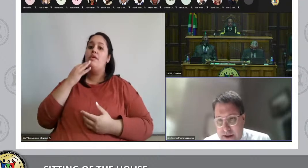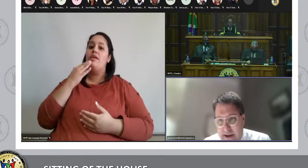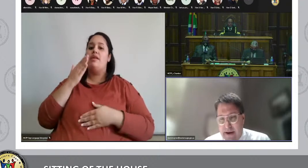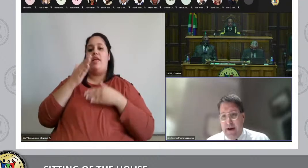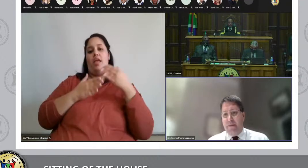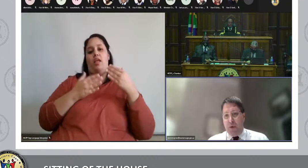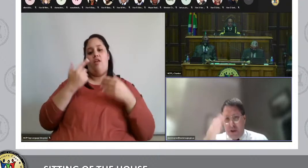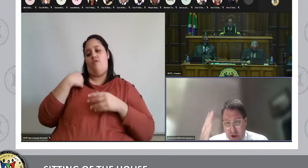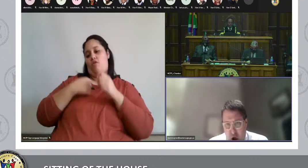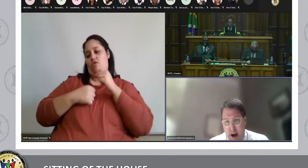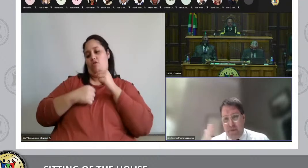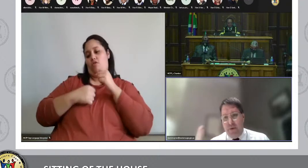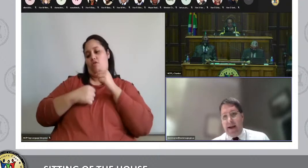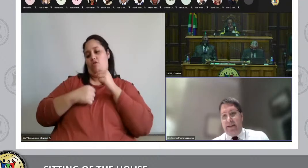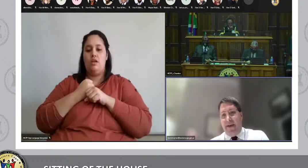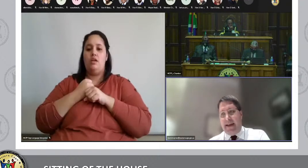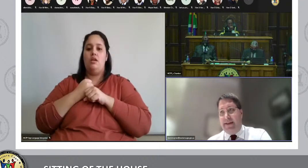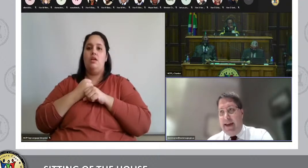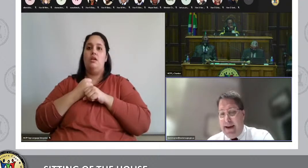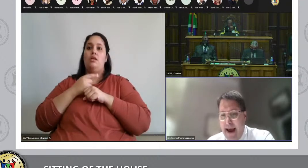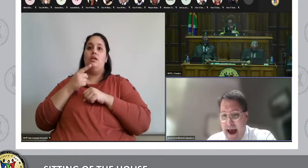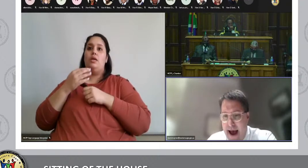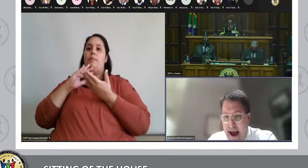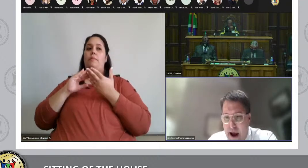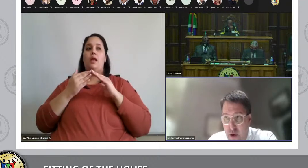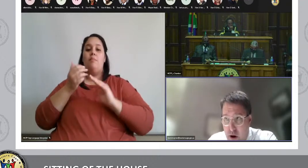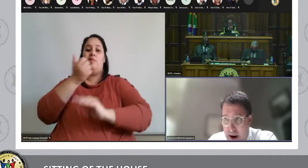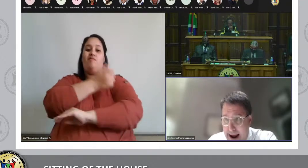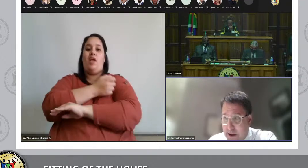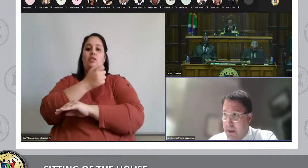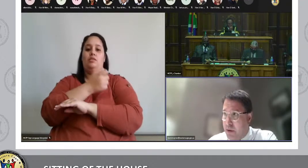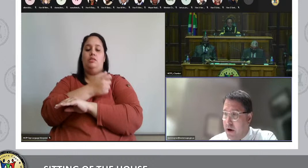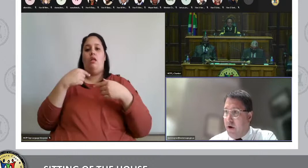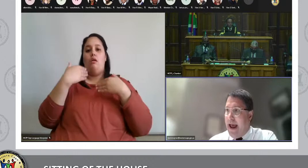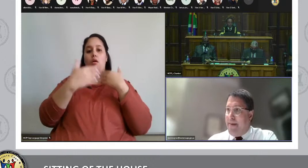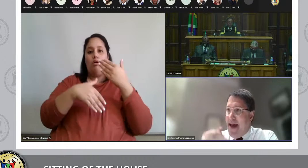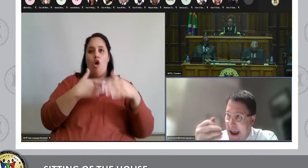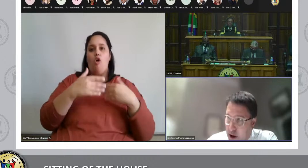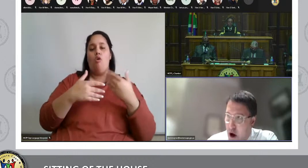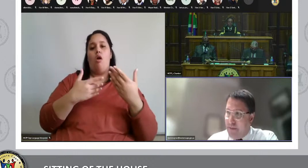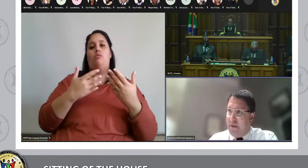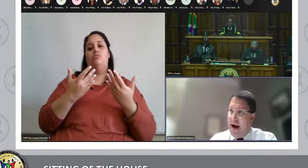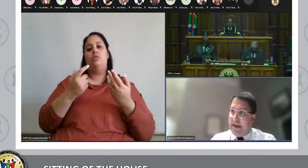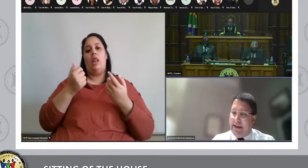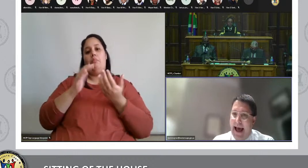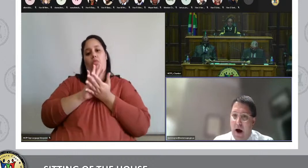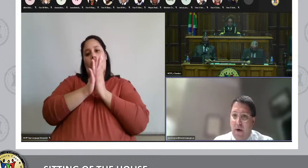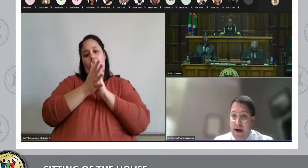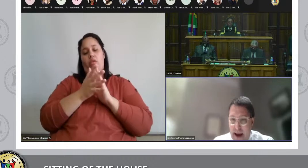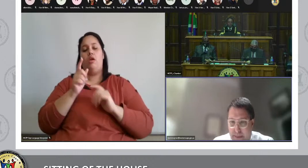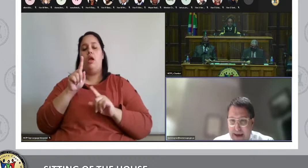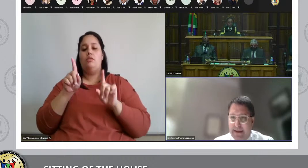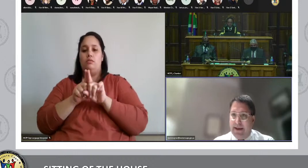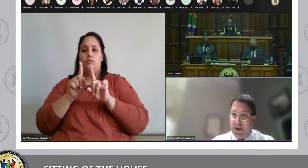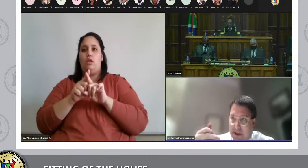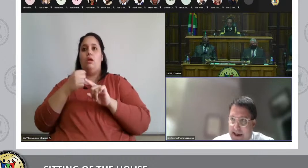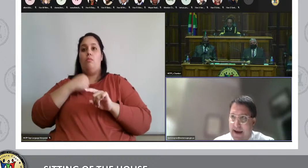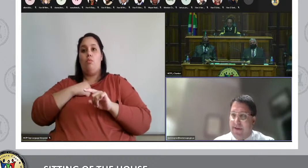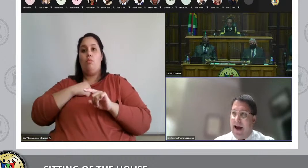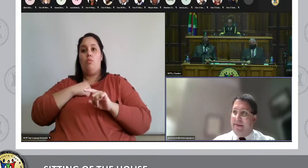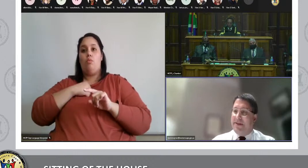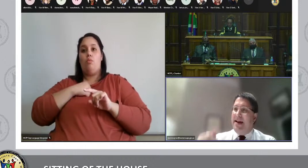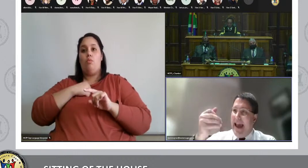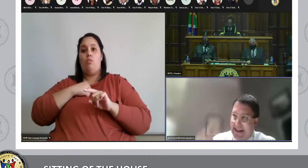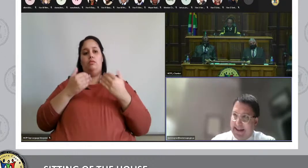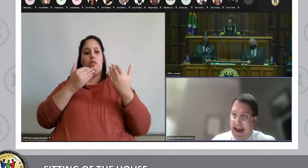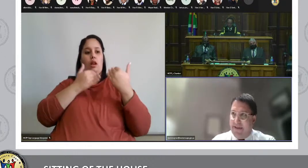of last year, which has compromised the vaccine rollout program and compromised our ability to